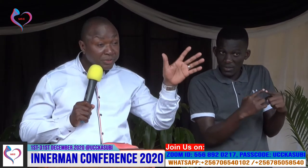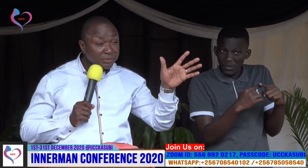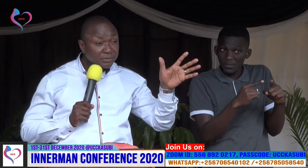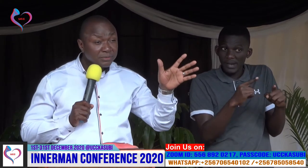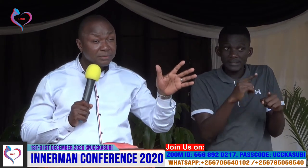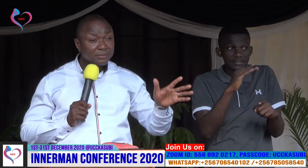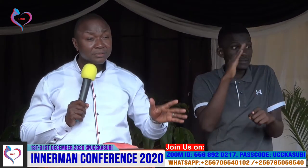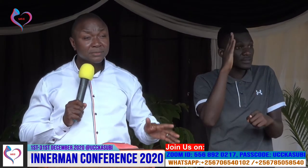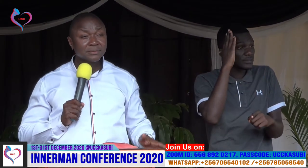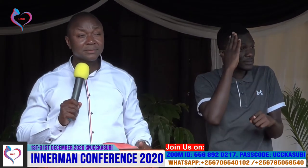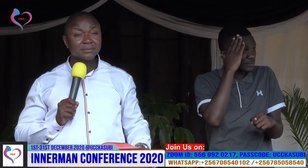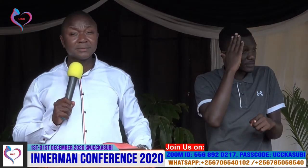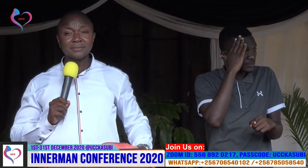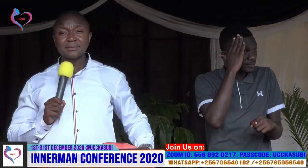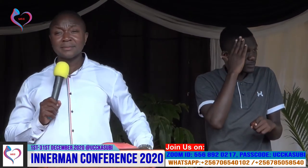knowledgeably.